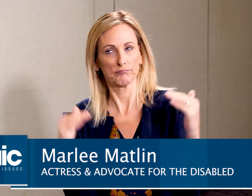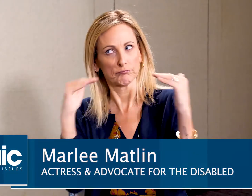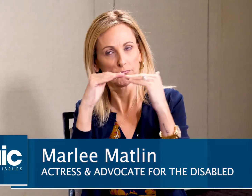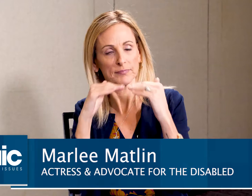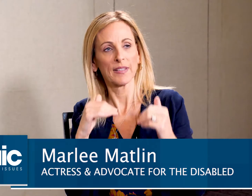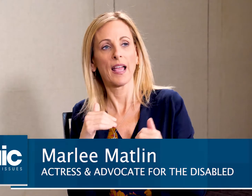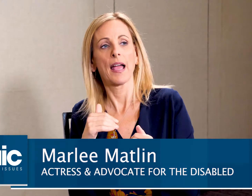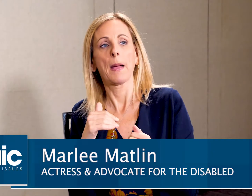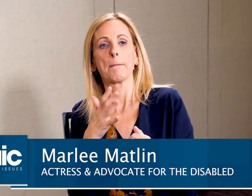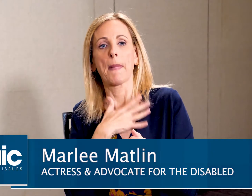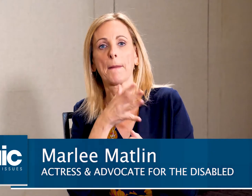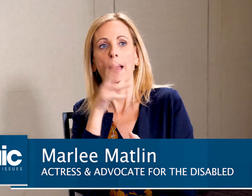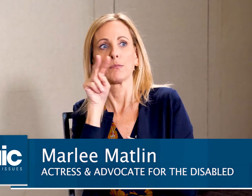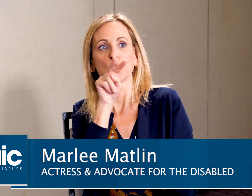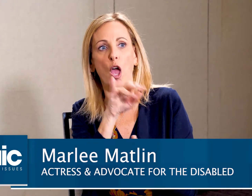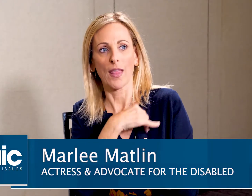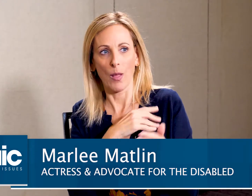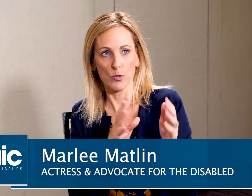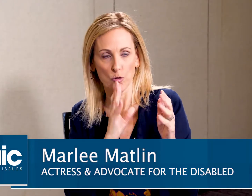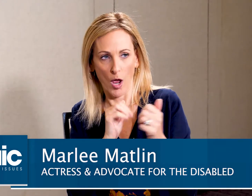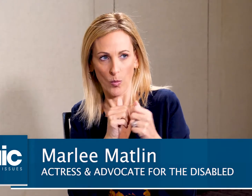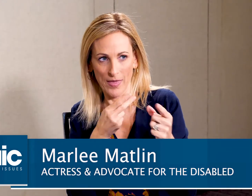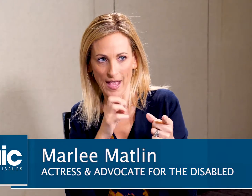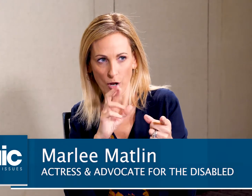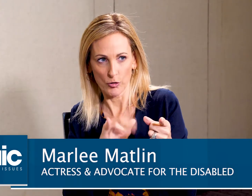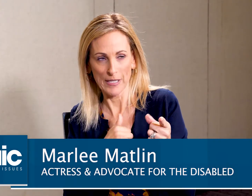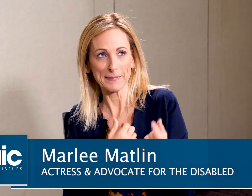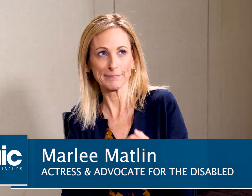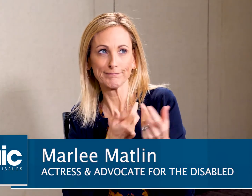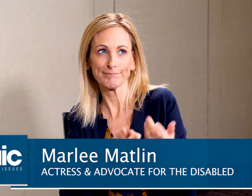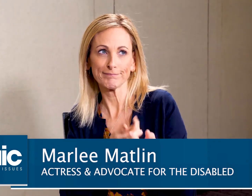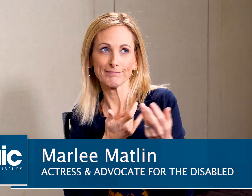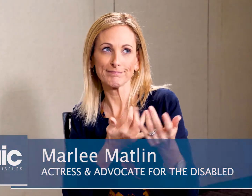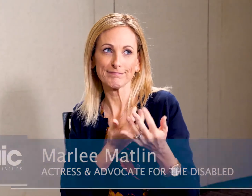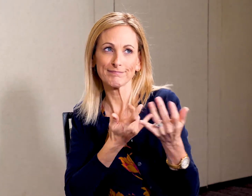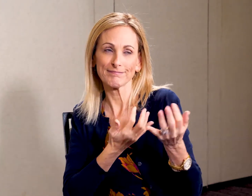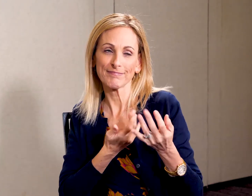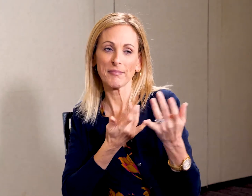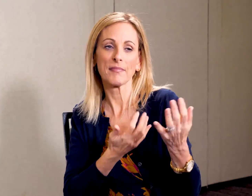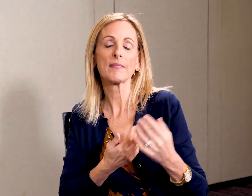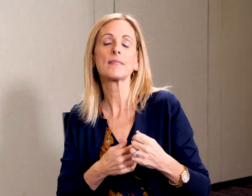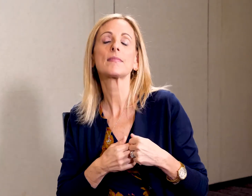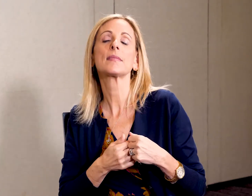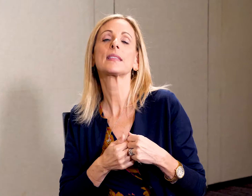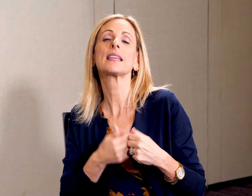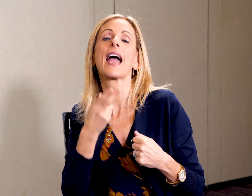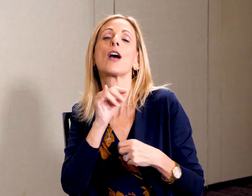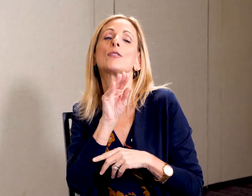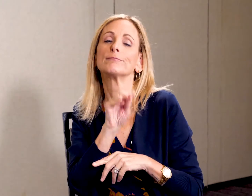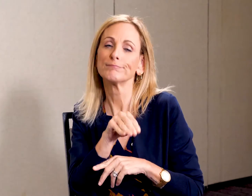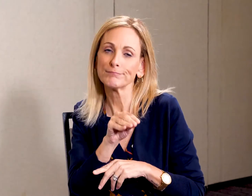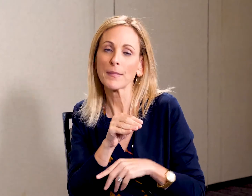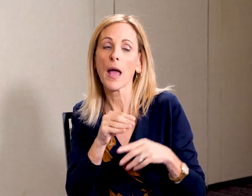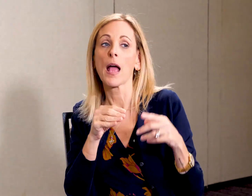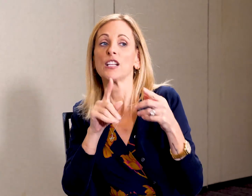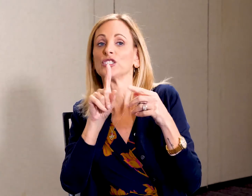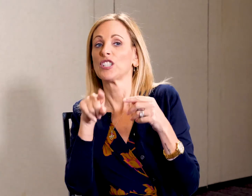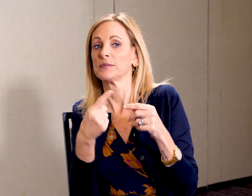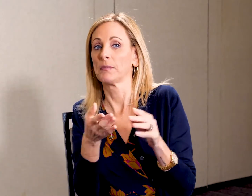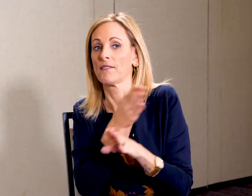Hollywood." And my mother saw that I was talking with Henry, telling him all my dreams and hopes, and Henry was nodding politely. And